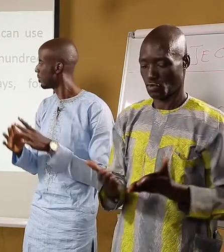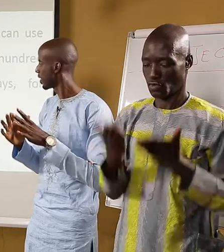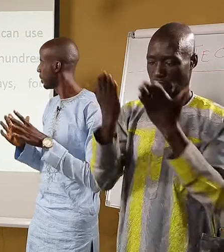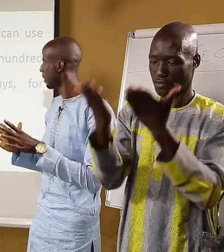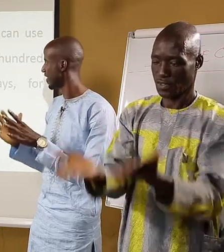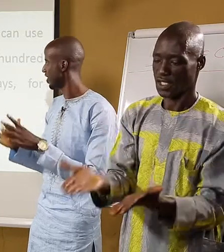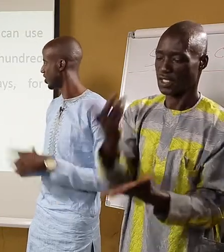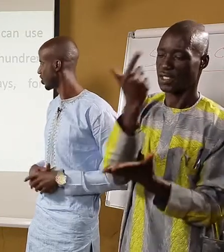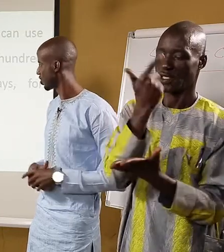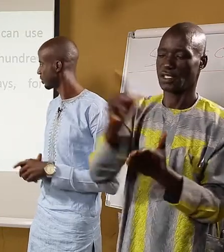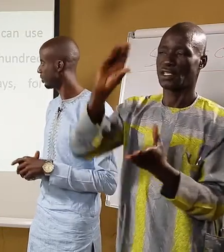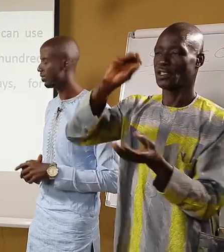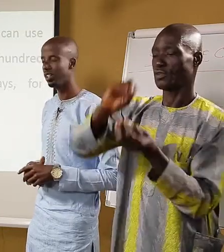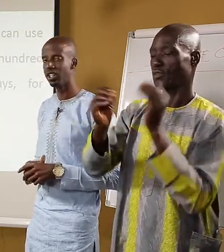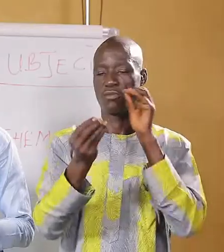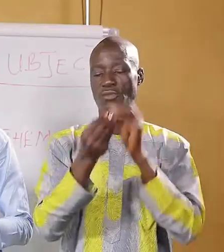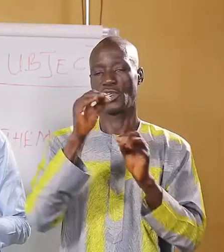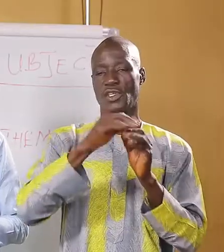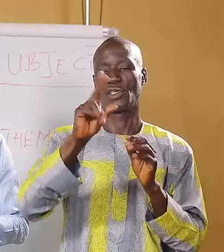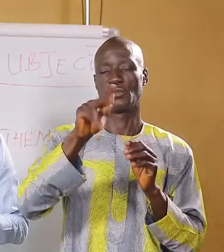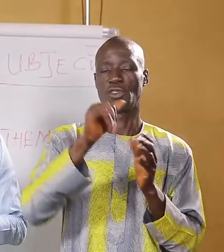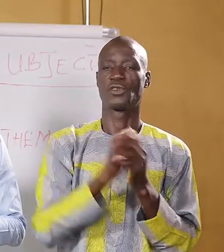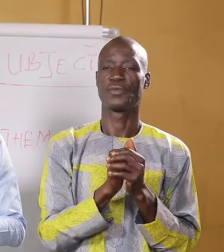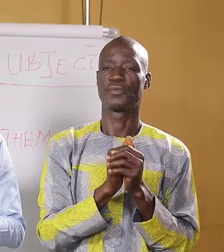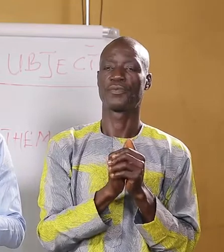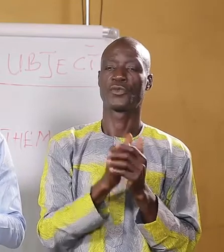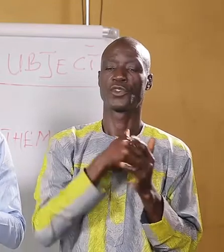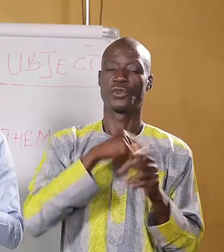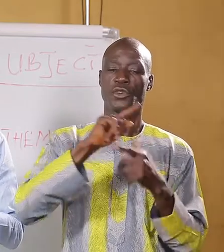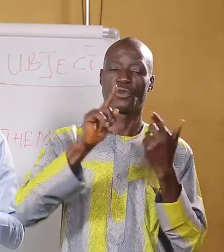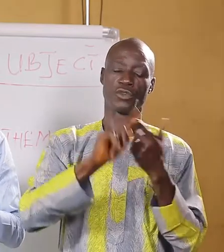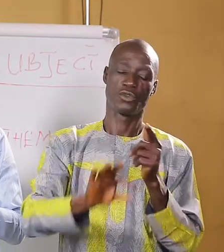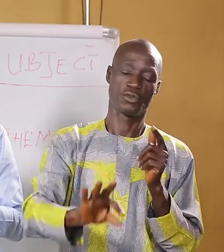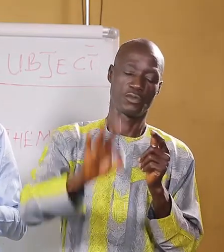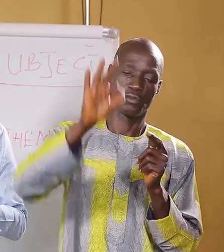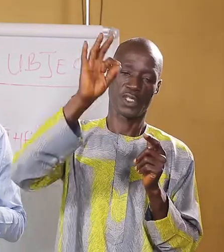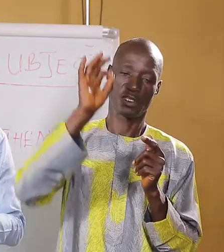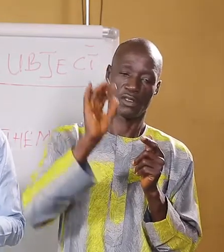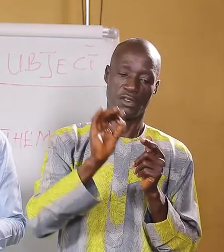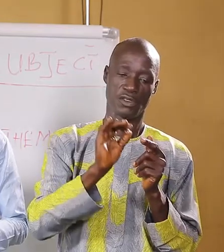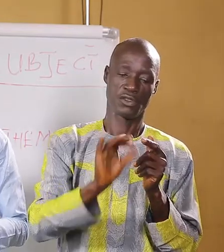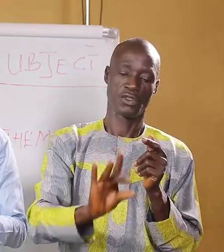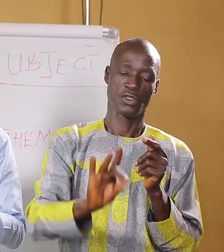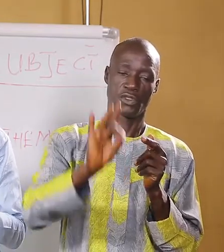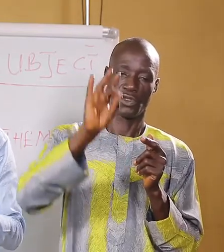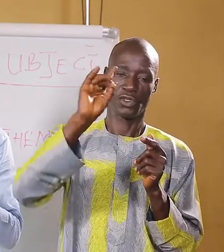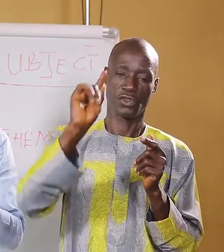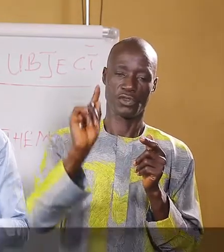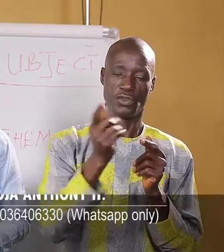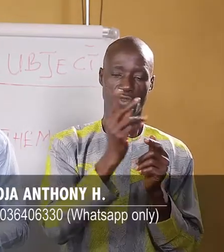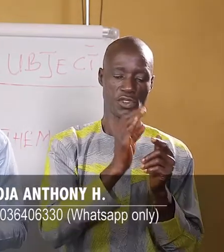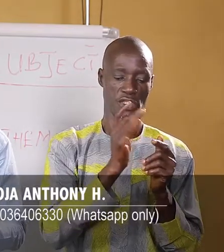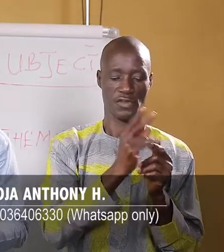present percentage. Now, we are going to take